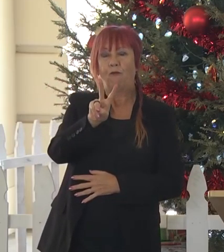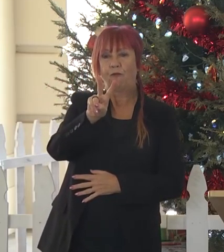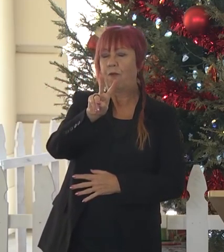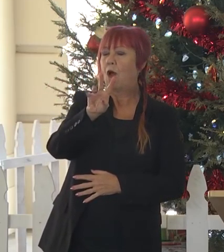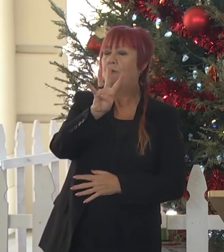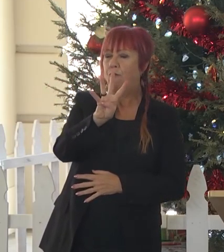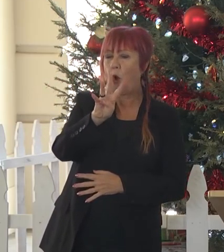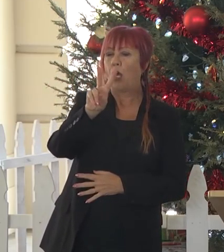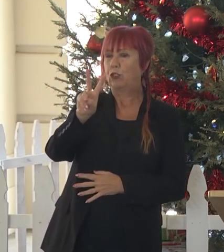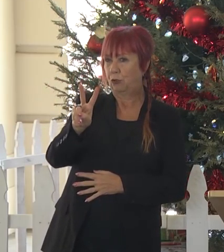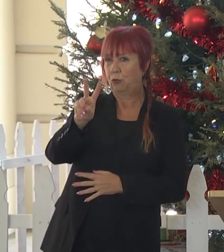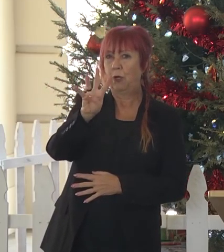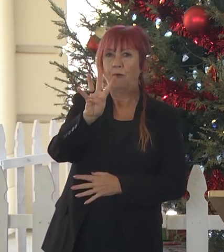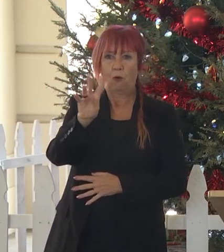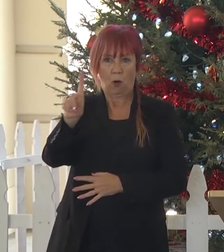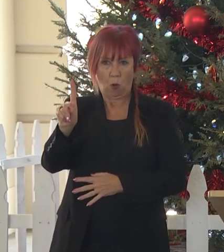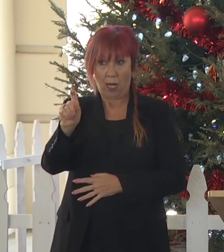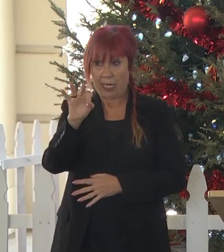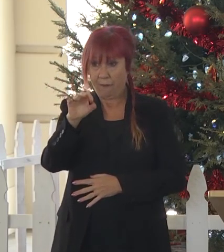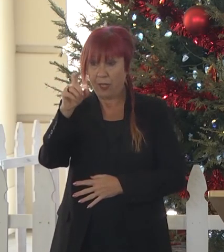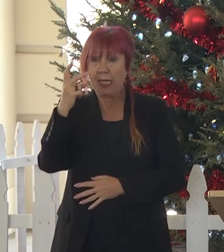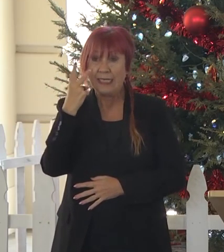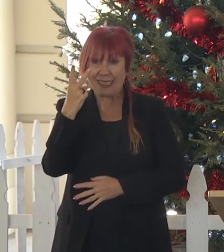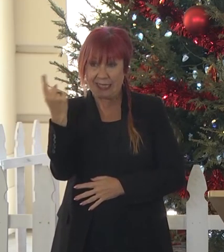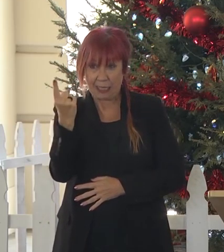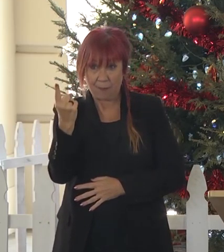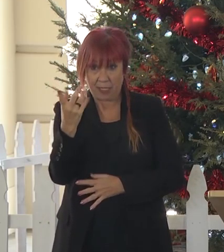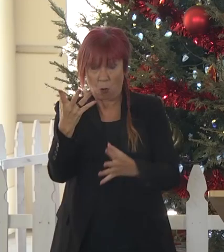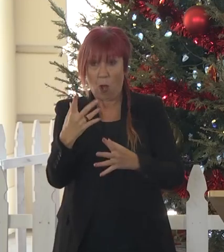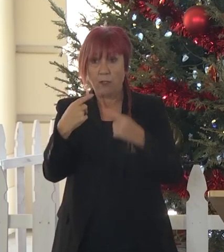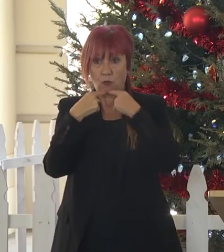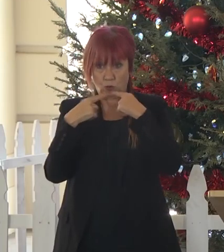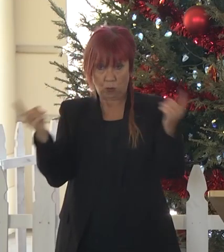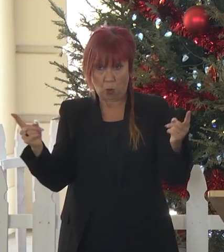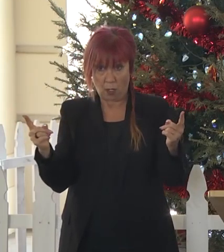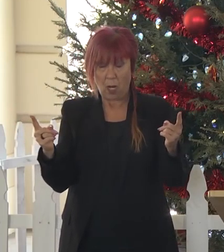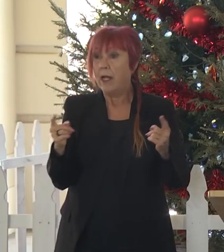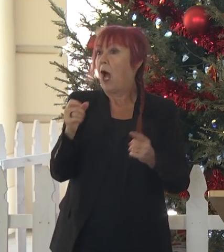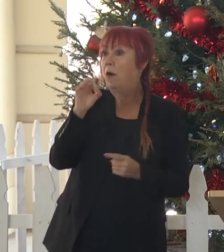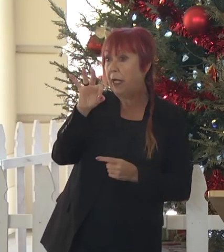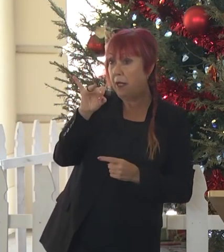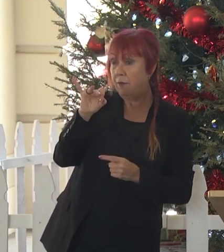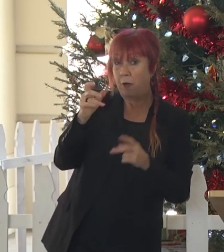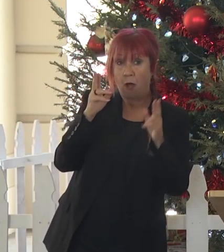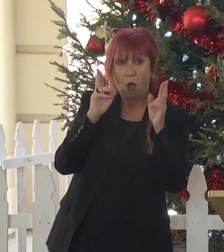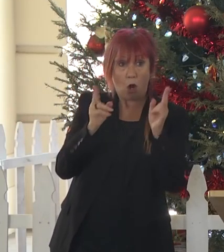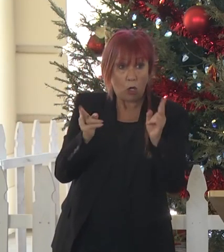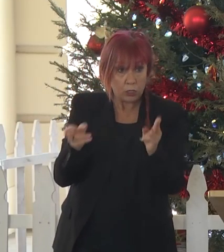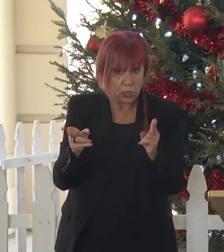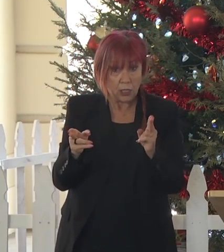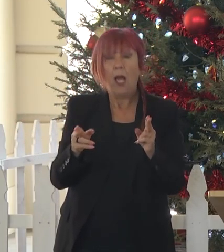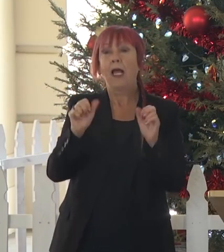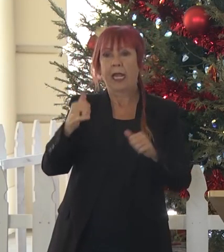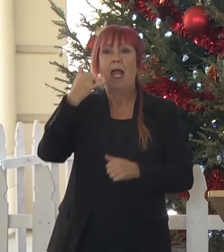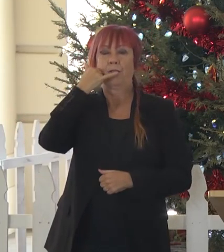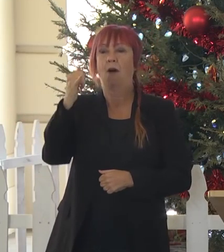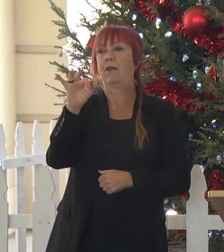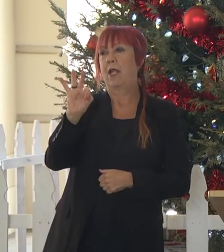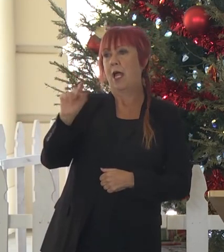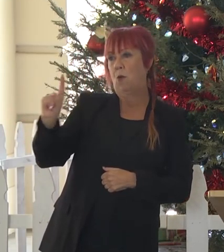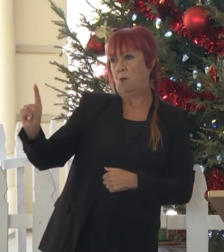626-744-4241 if you see something and need to say something. Of course, if it's something that's urgent, or you can call